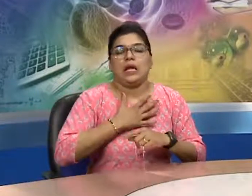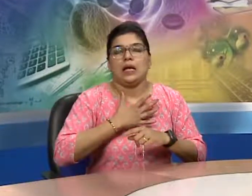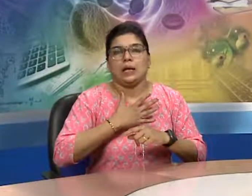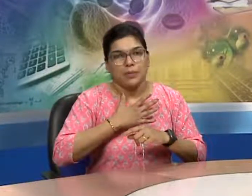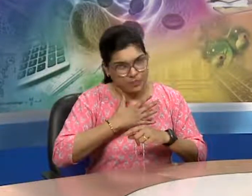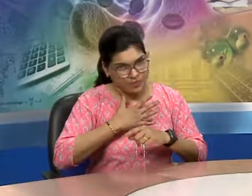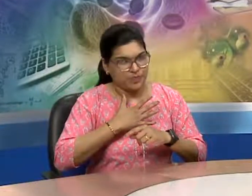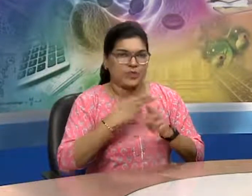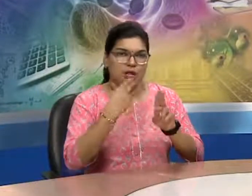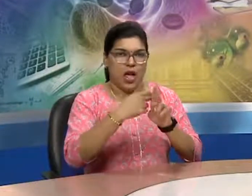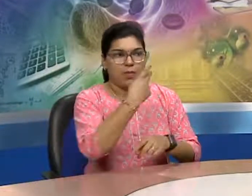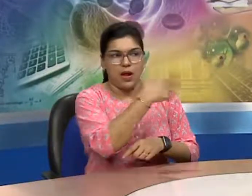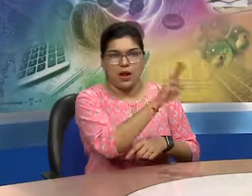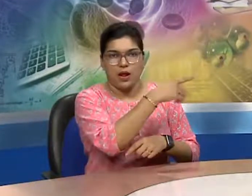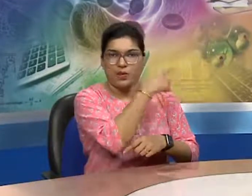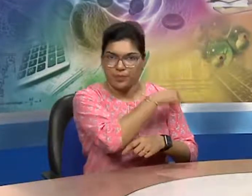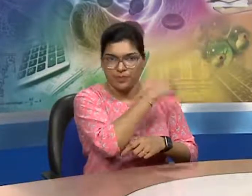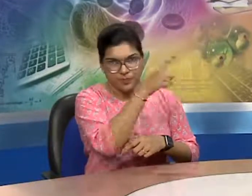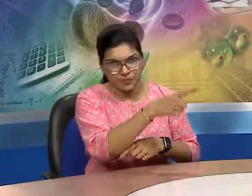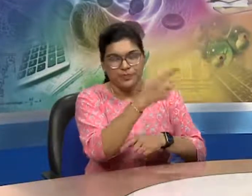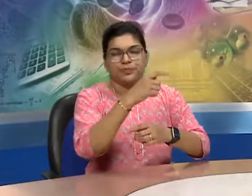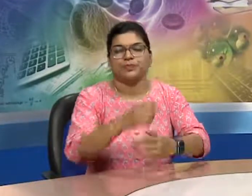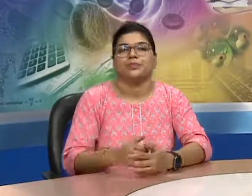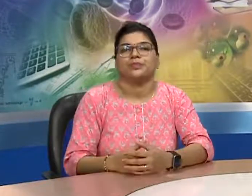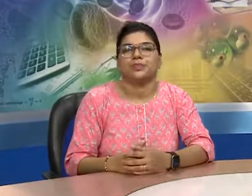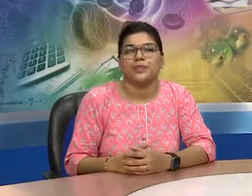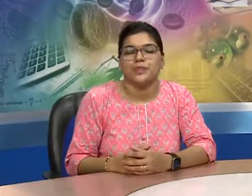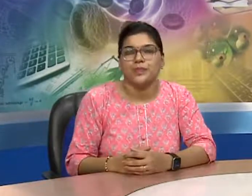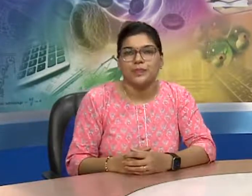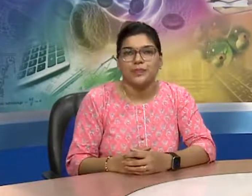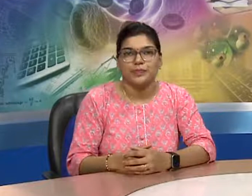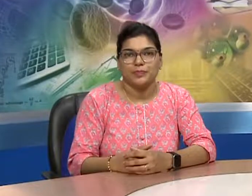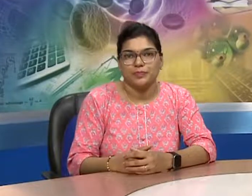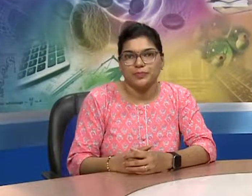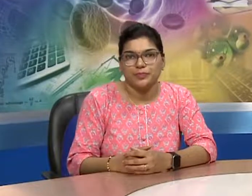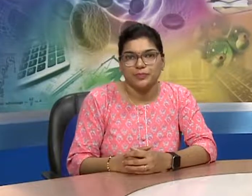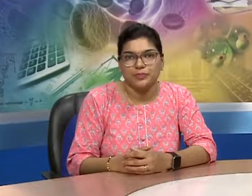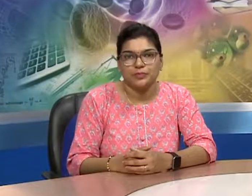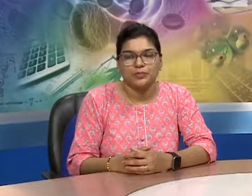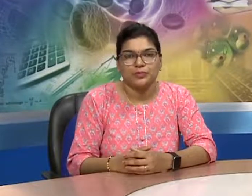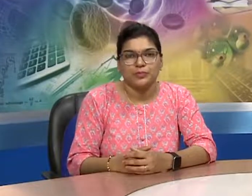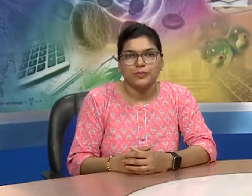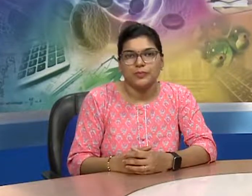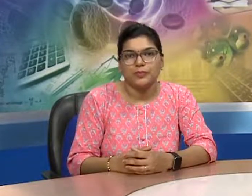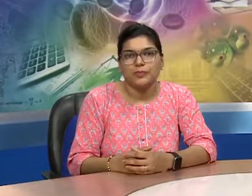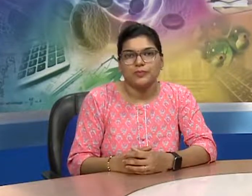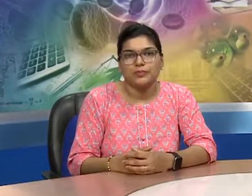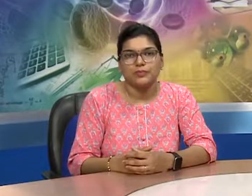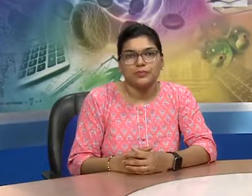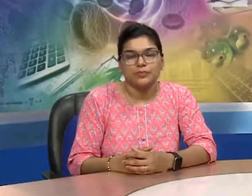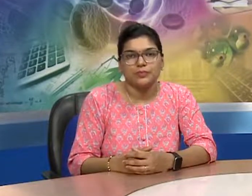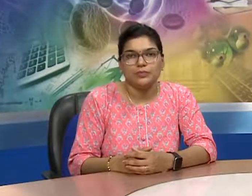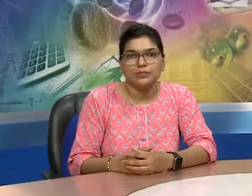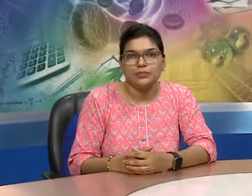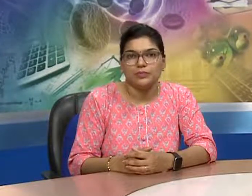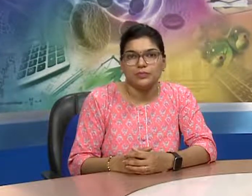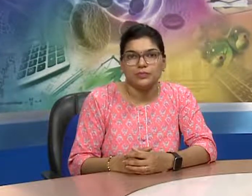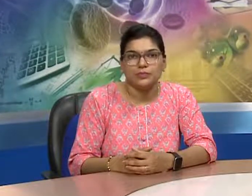down as the weather changes. And another word is evergreen, in which the leaves remain green always.